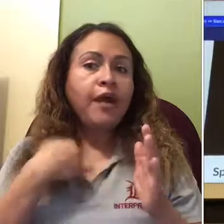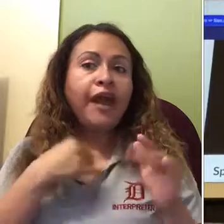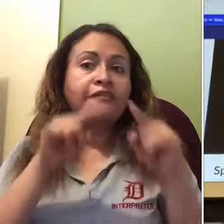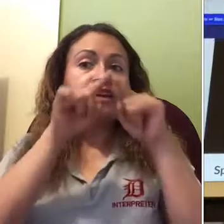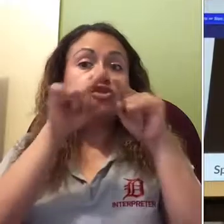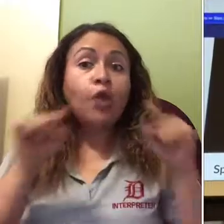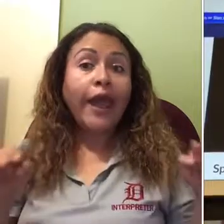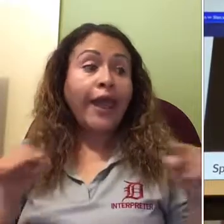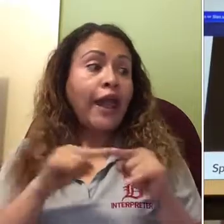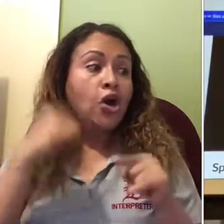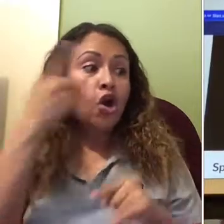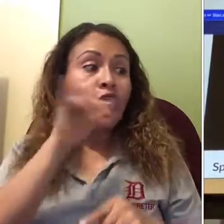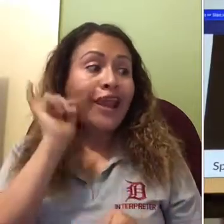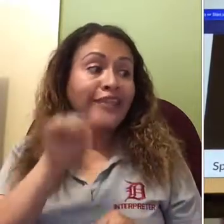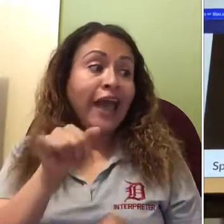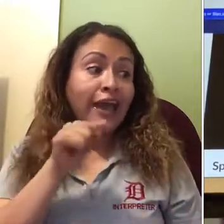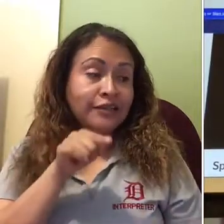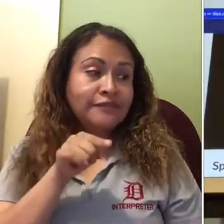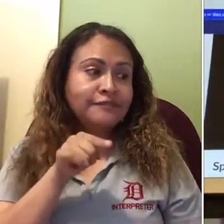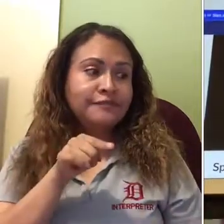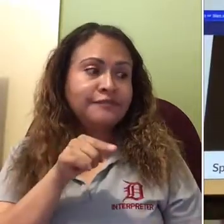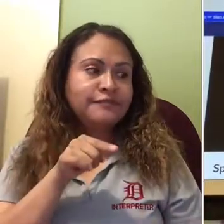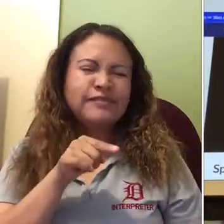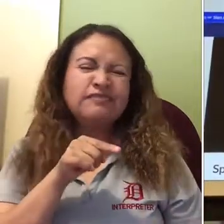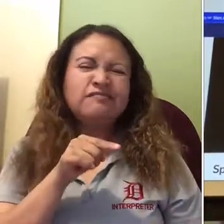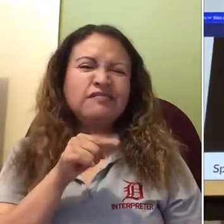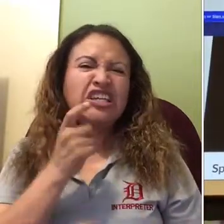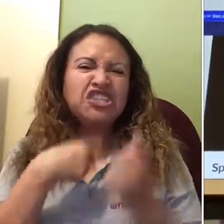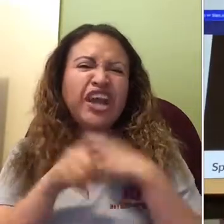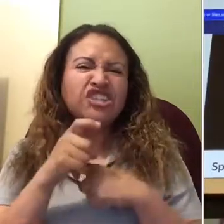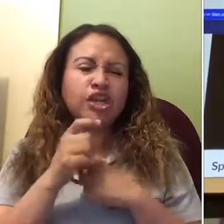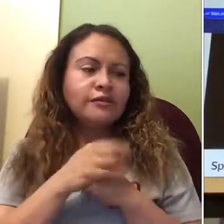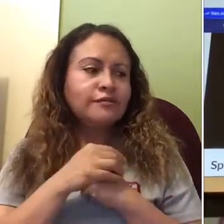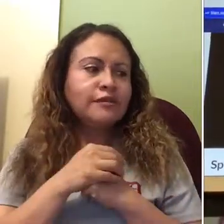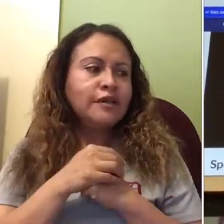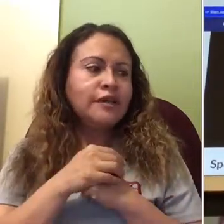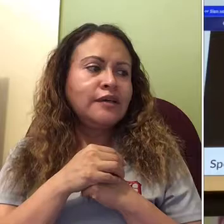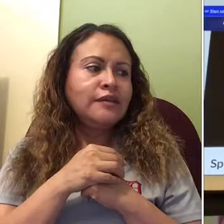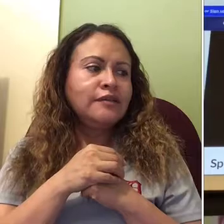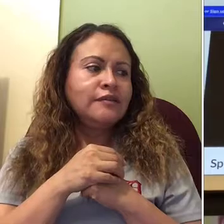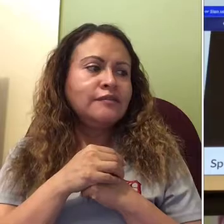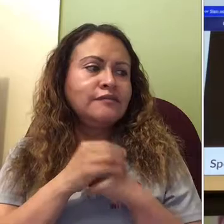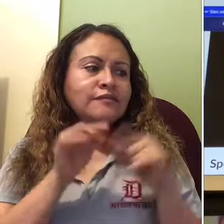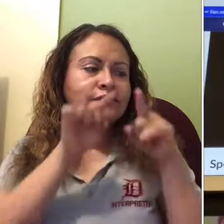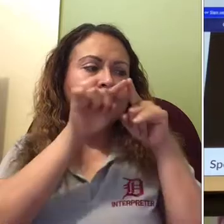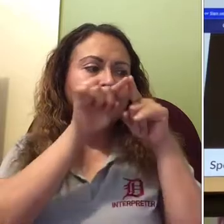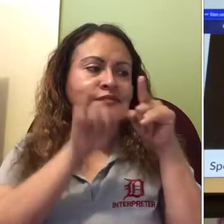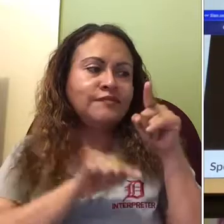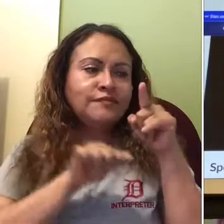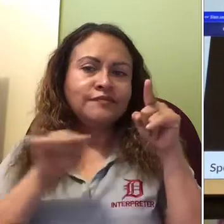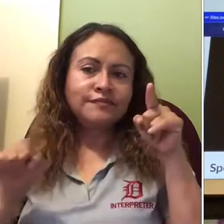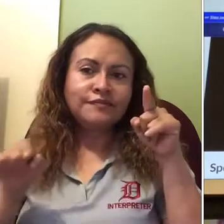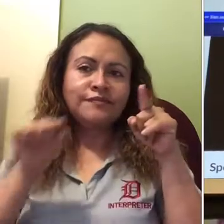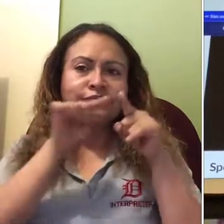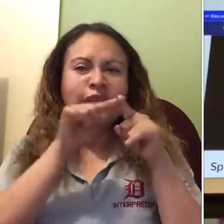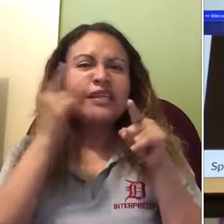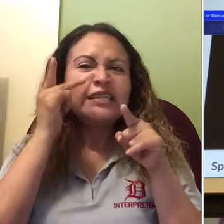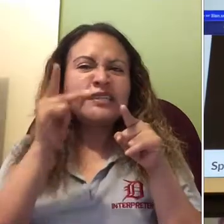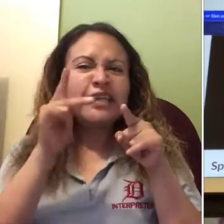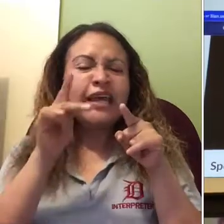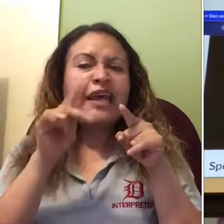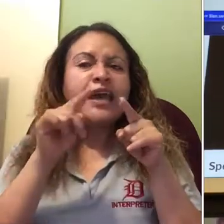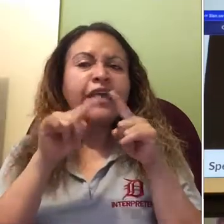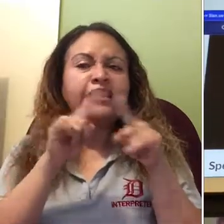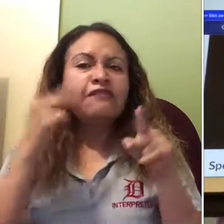that looks like this, let me draw it a slightly different way. It's good to have to orient ourselves in different ways every time.